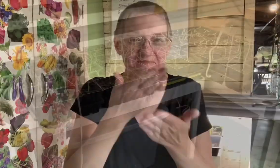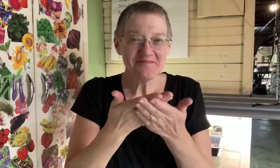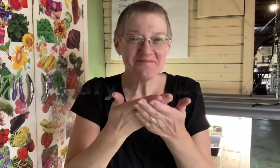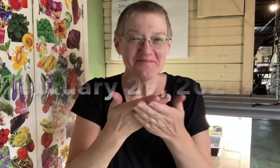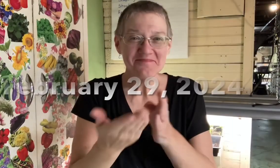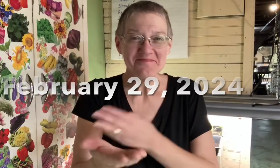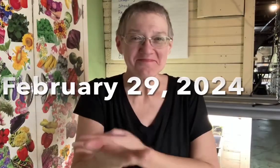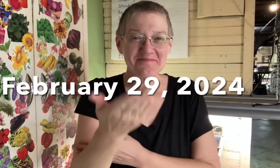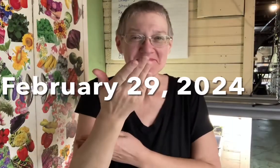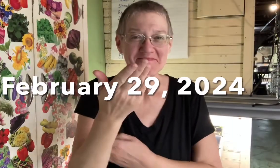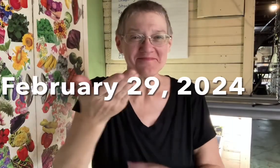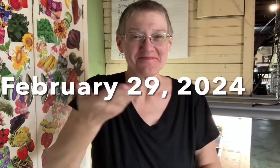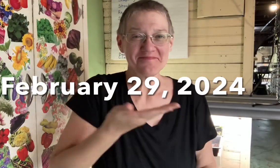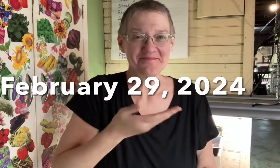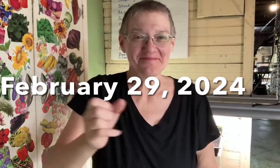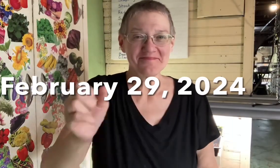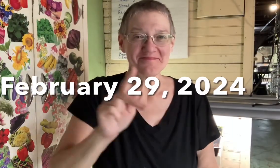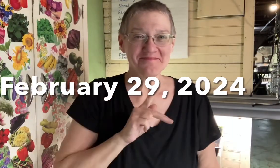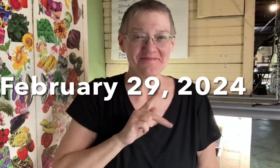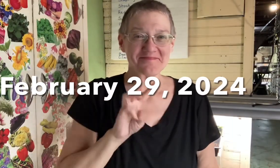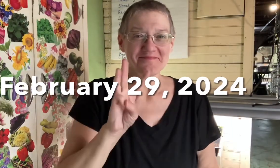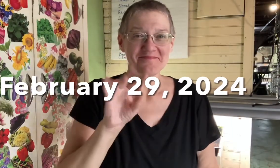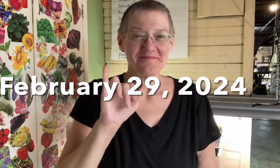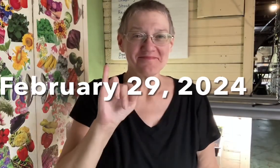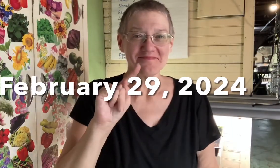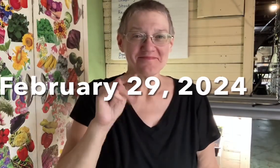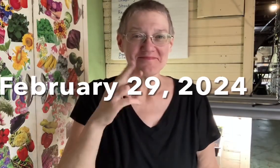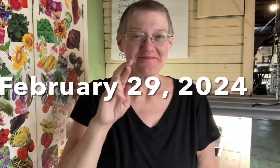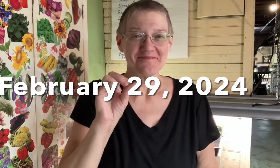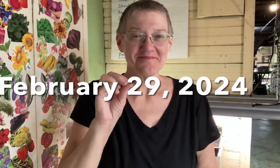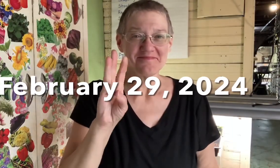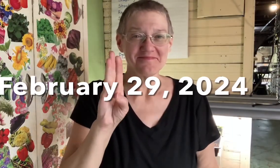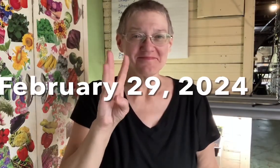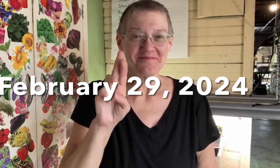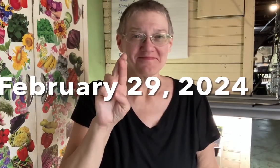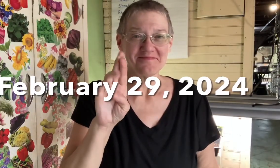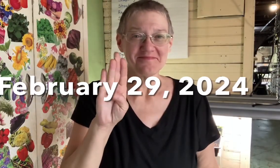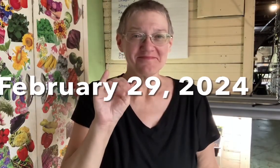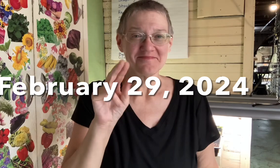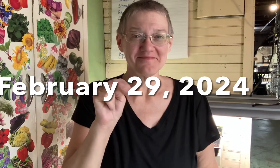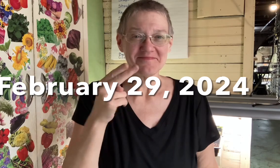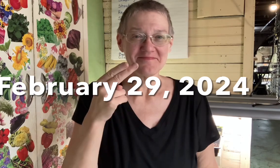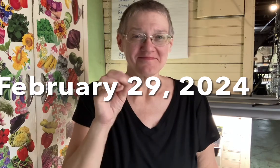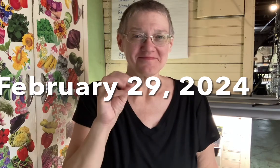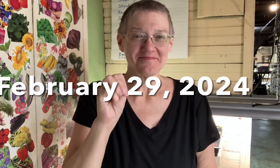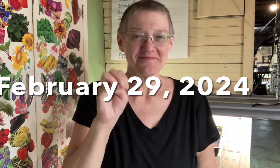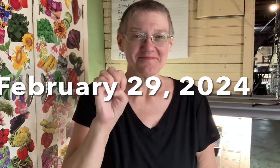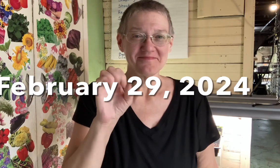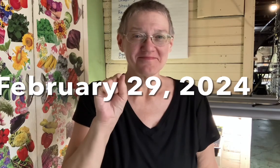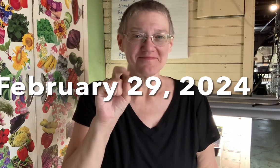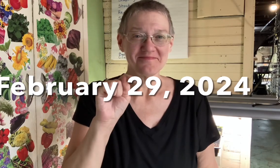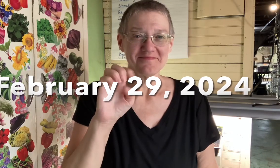Good morning, and welcome back to Withrow Urban Homestead.